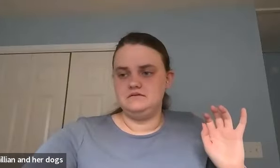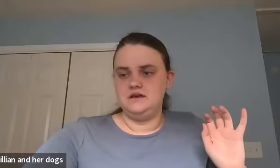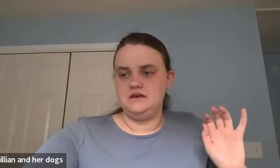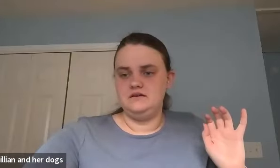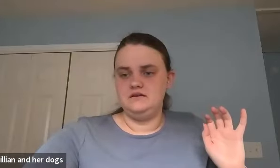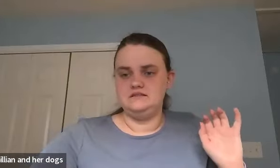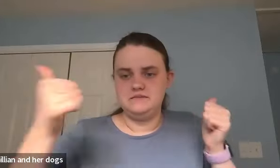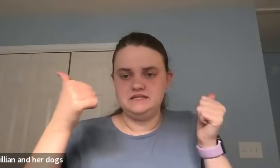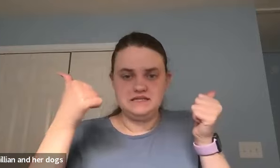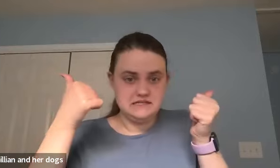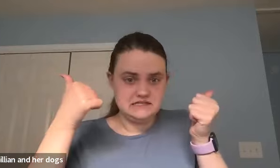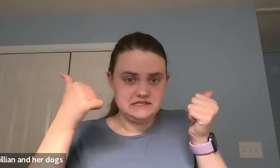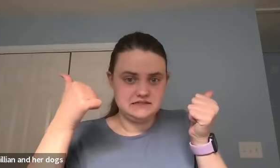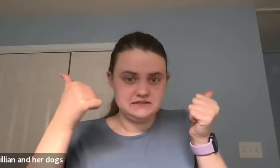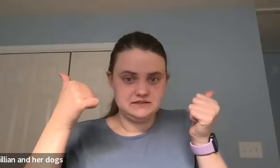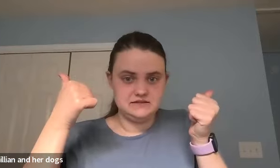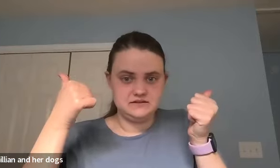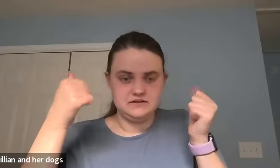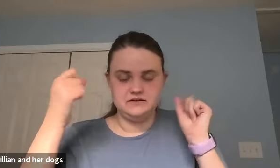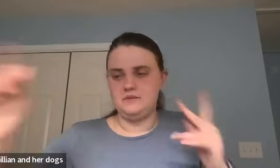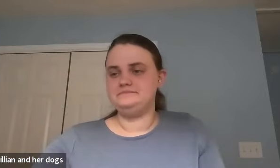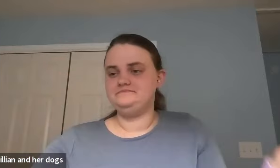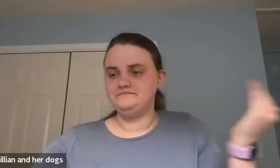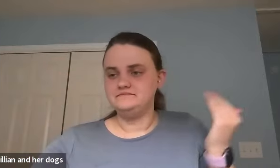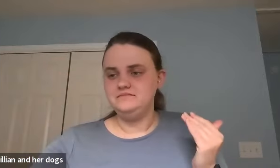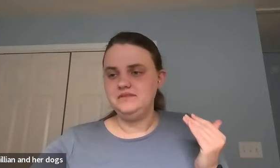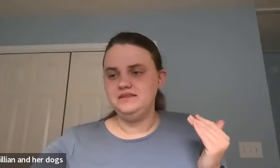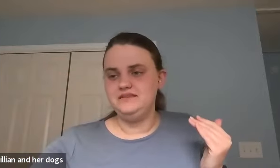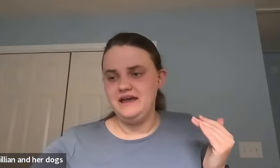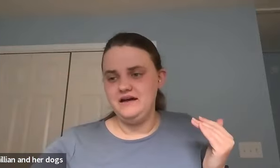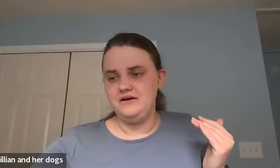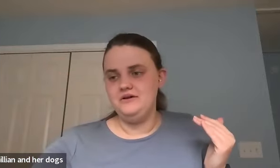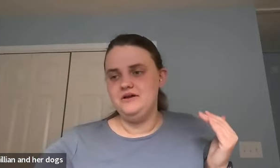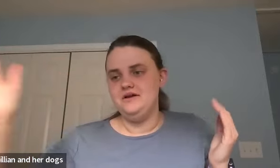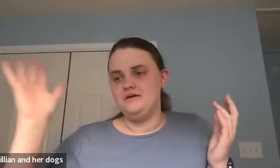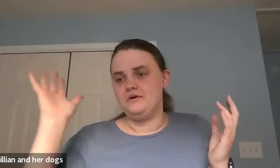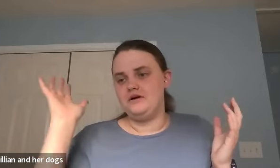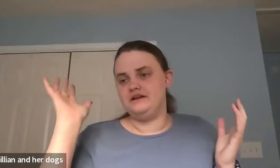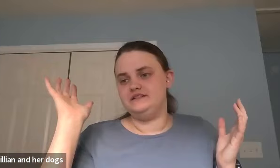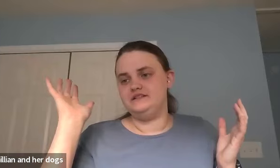Okay. Does that make sense? Okay. Now we're on